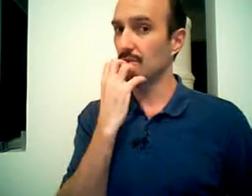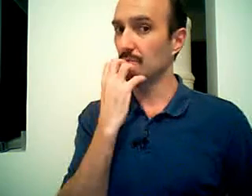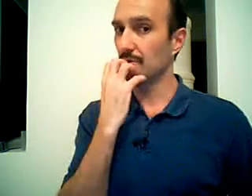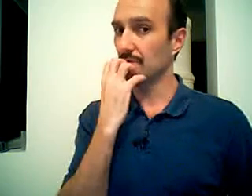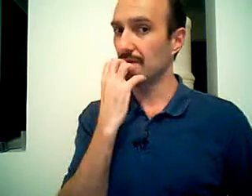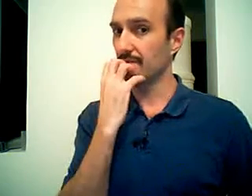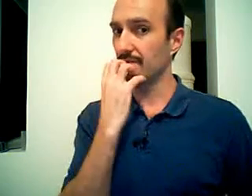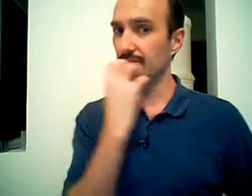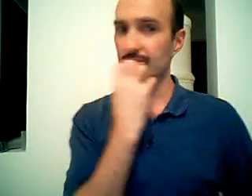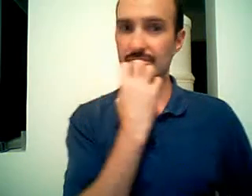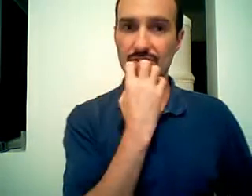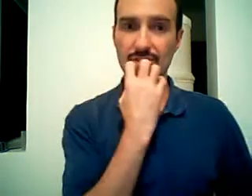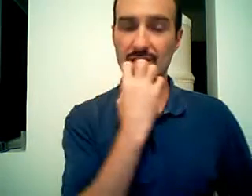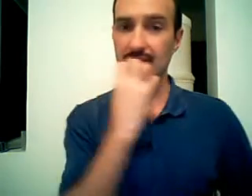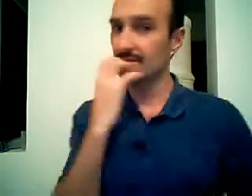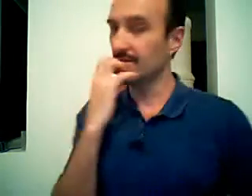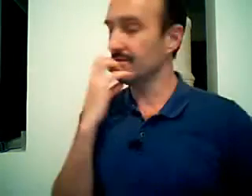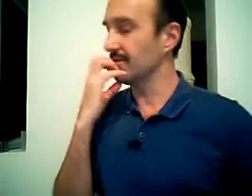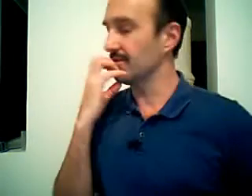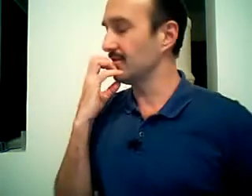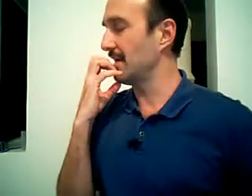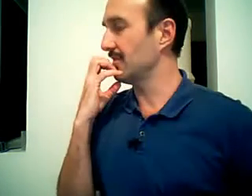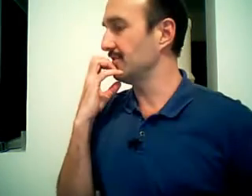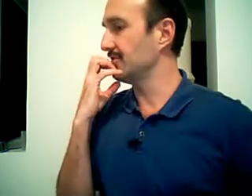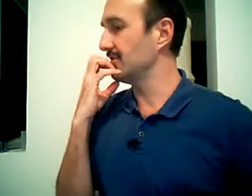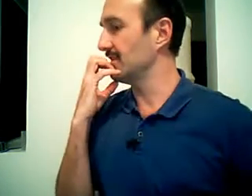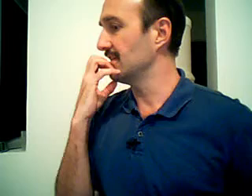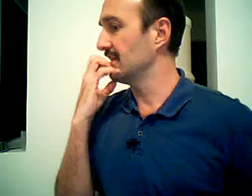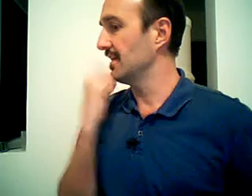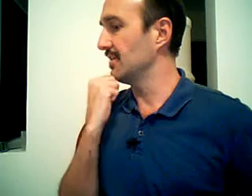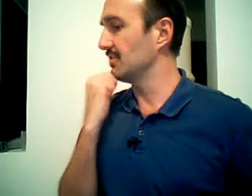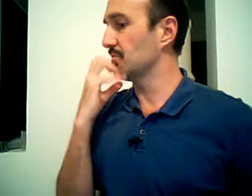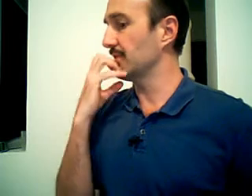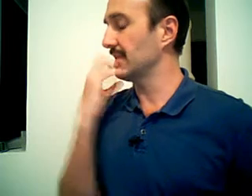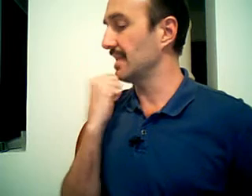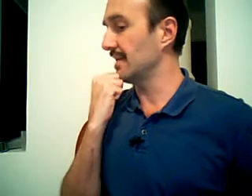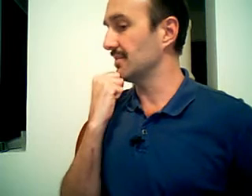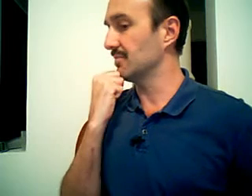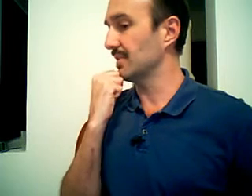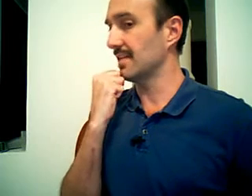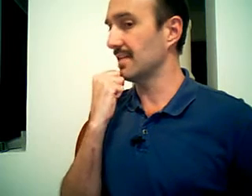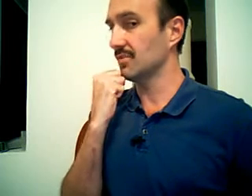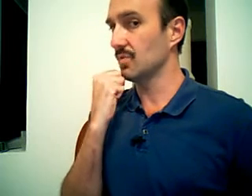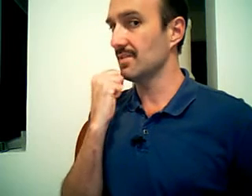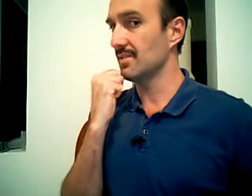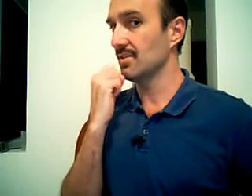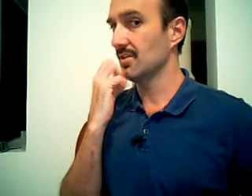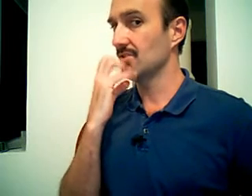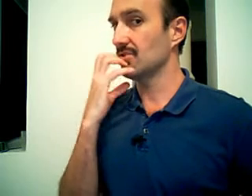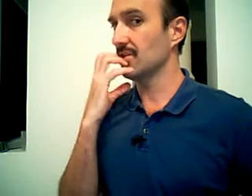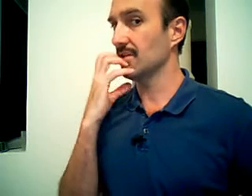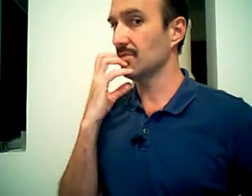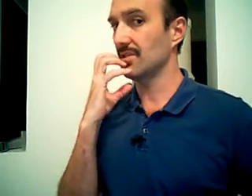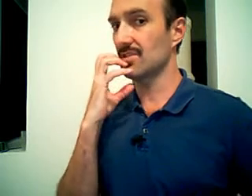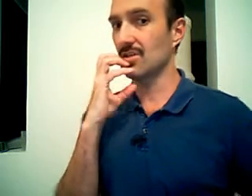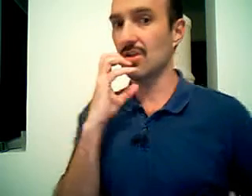it right in front of your chin, right in front of your mouth and your chin, and you just bring it down twice. So you're starting with this claw